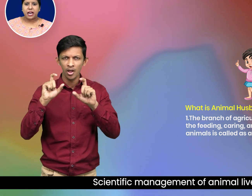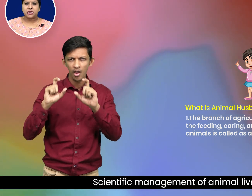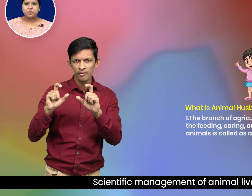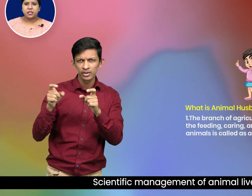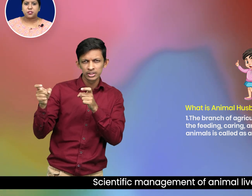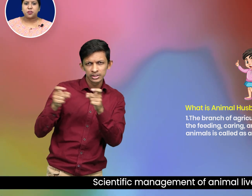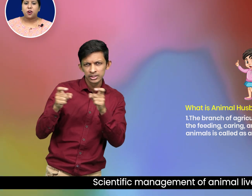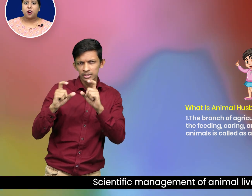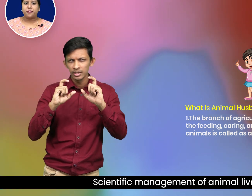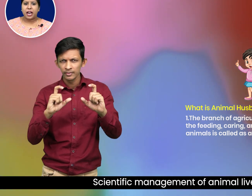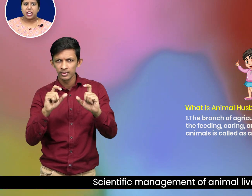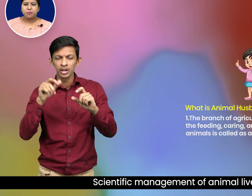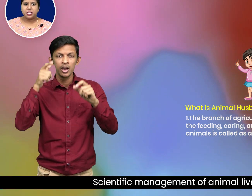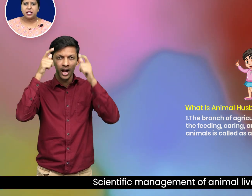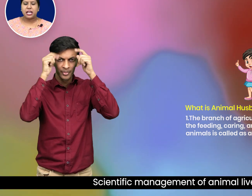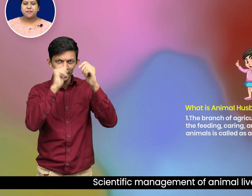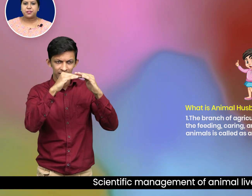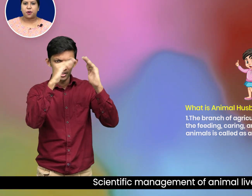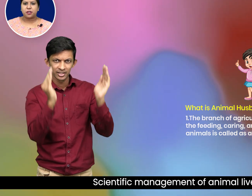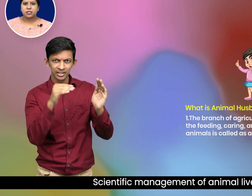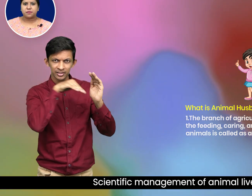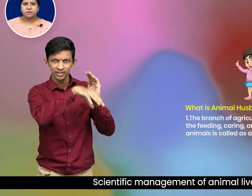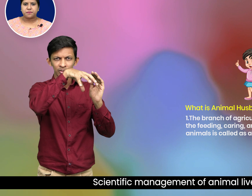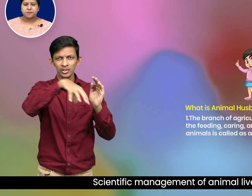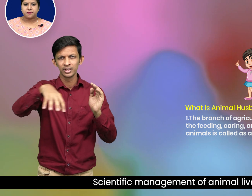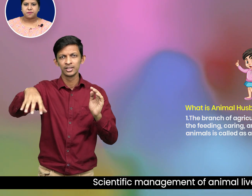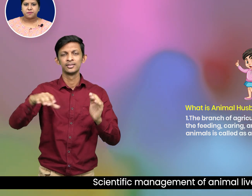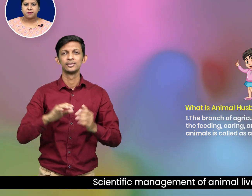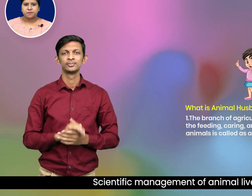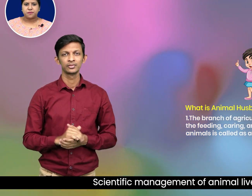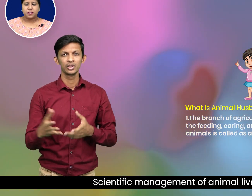Scientific management of animal livestock